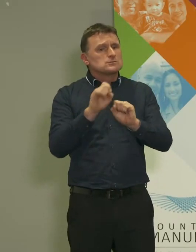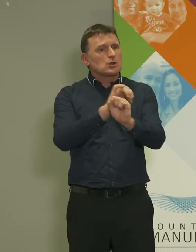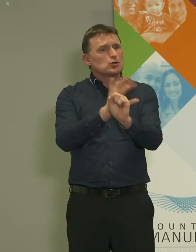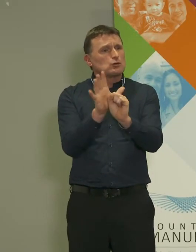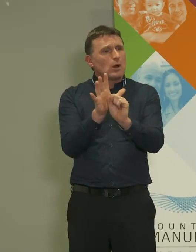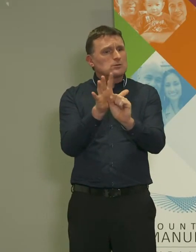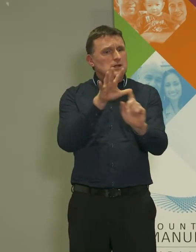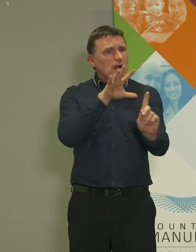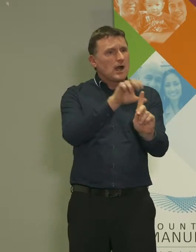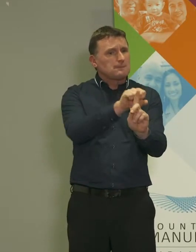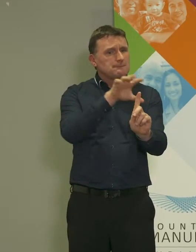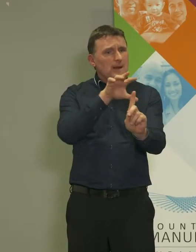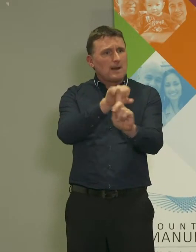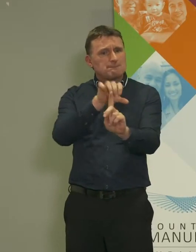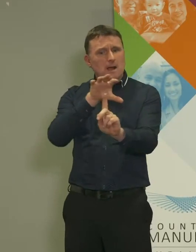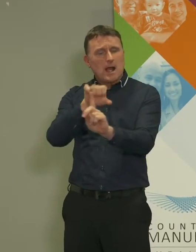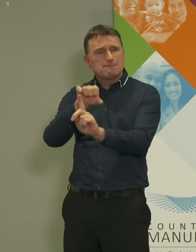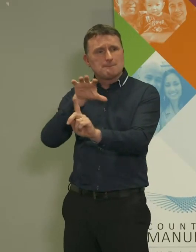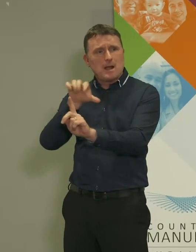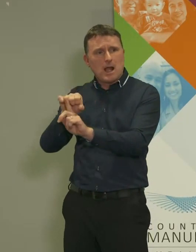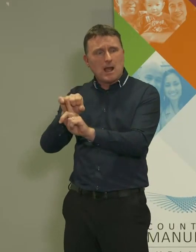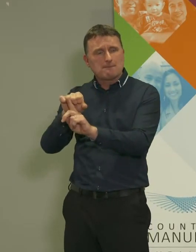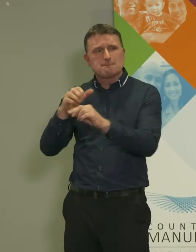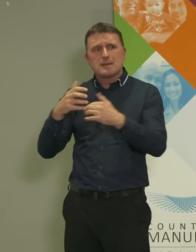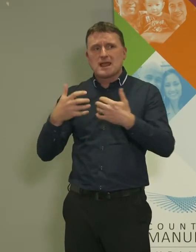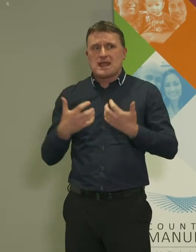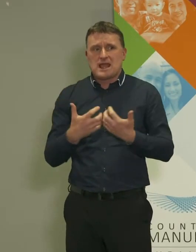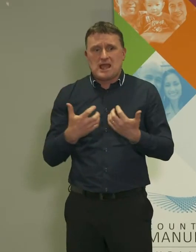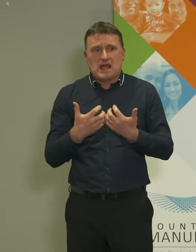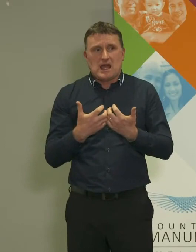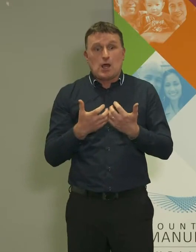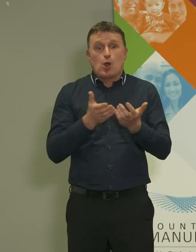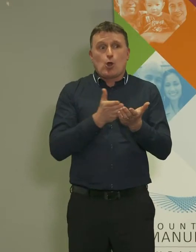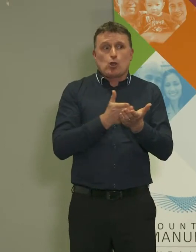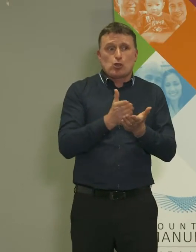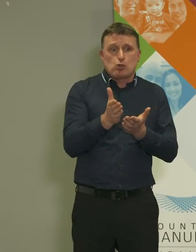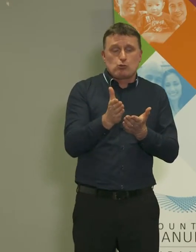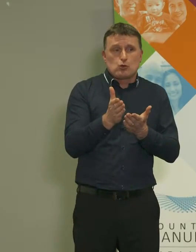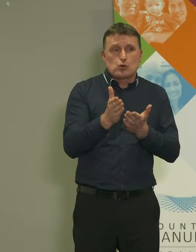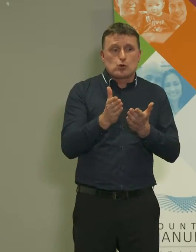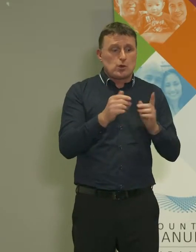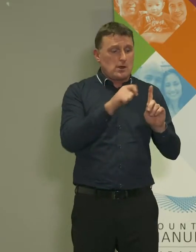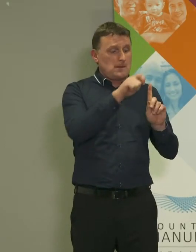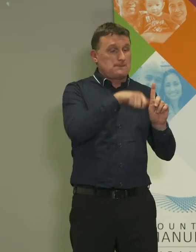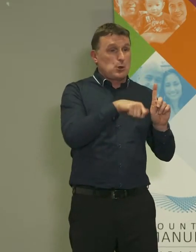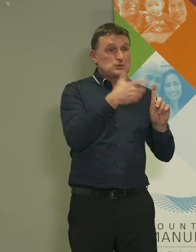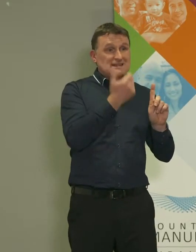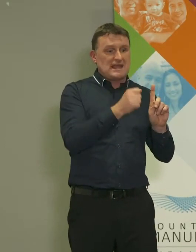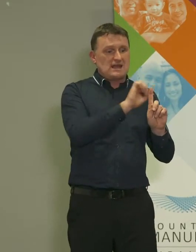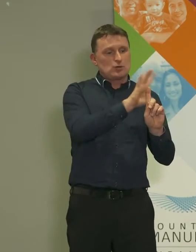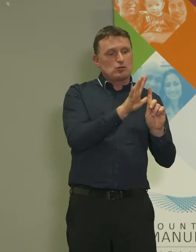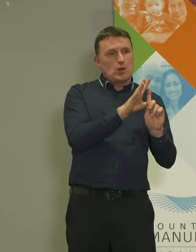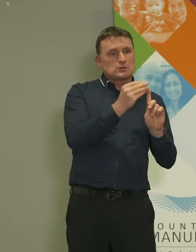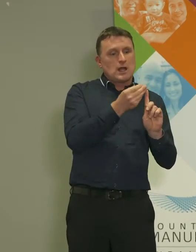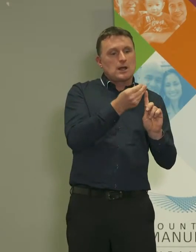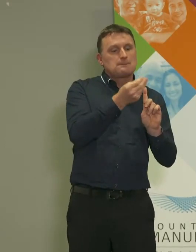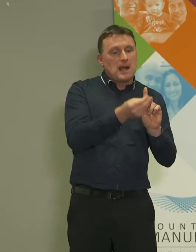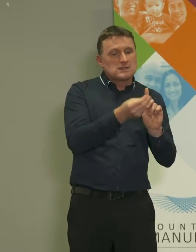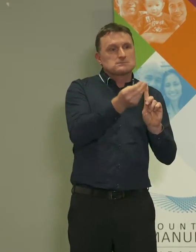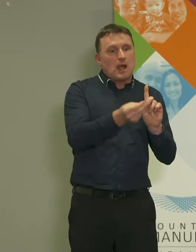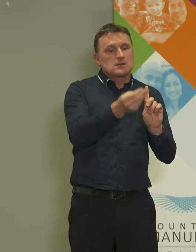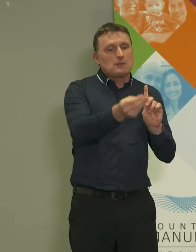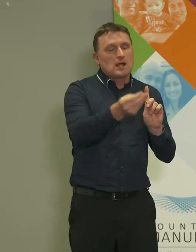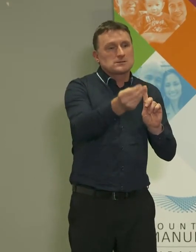arising either through identification through contact tracing or through the appearance of